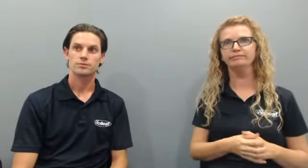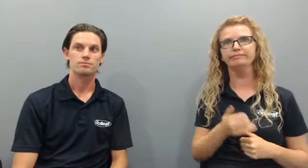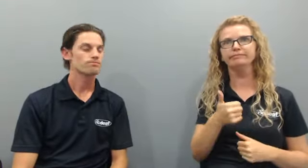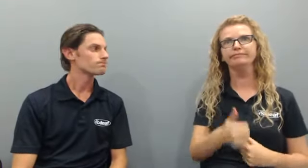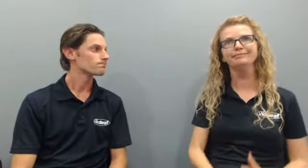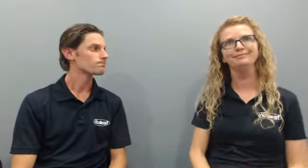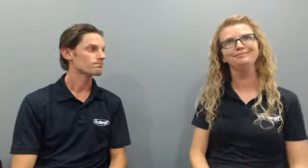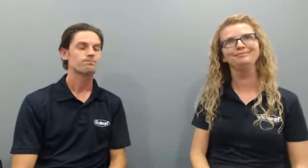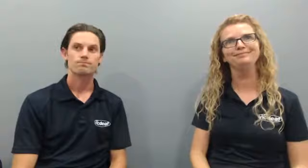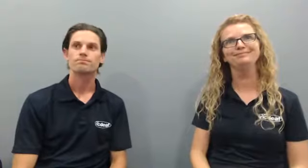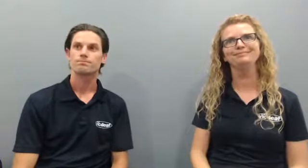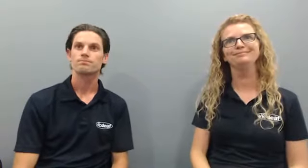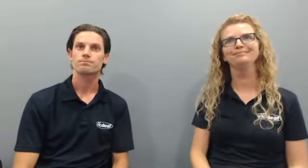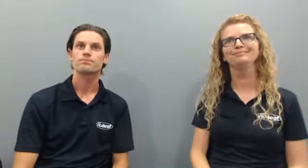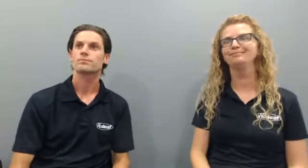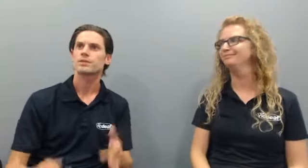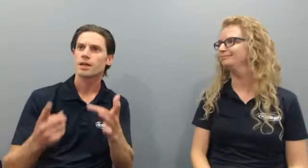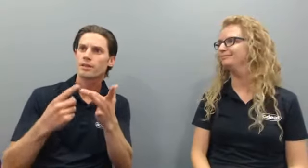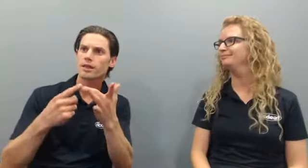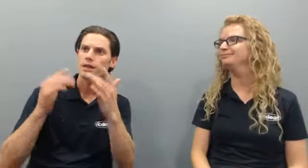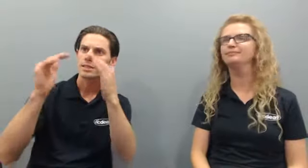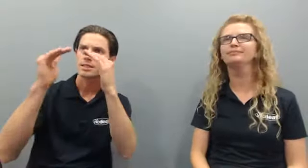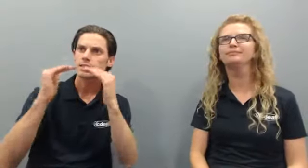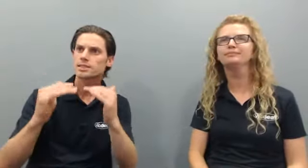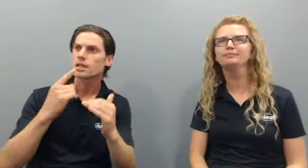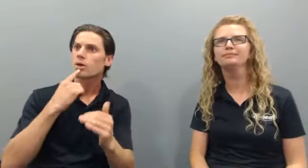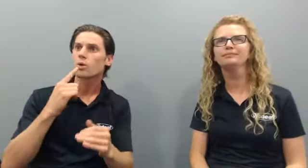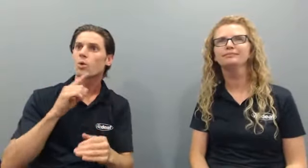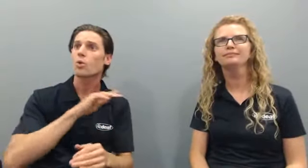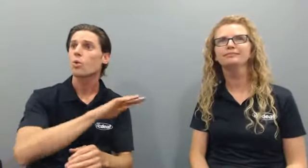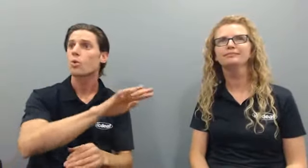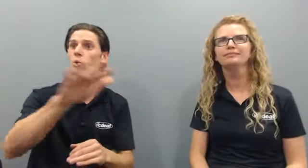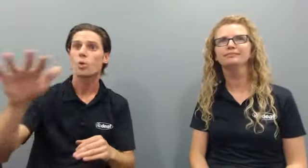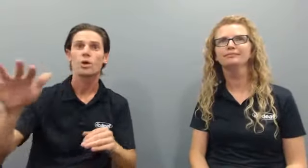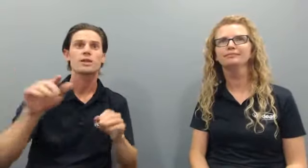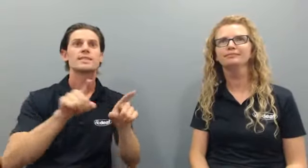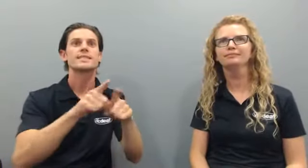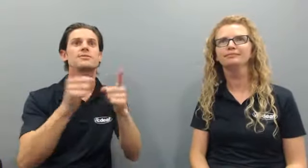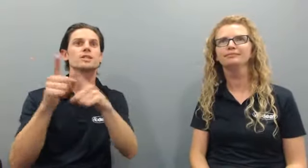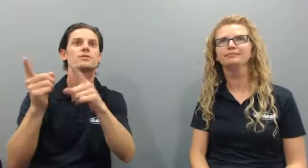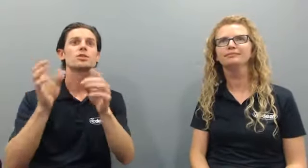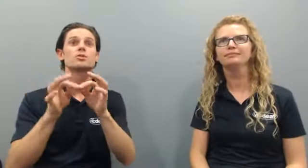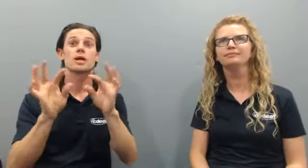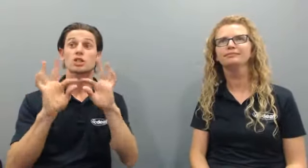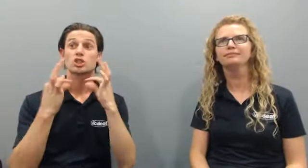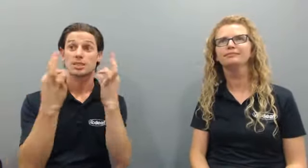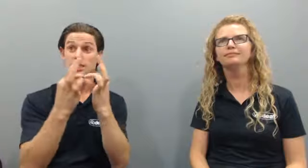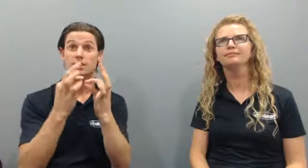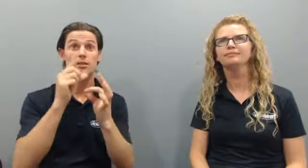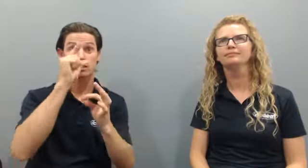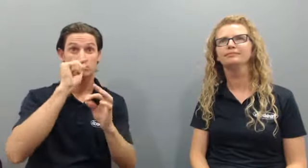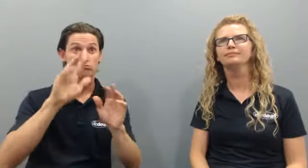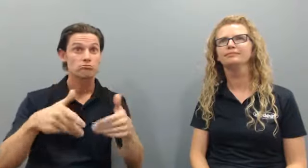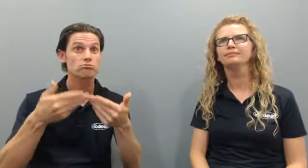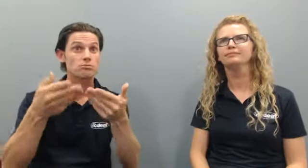topped up in your interpreting funds to ensure you can still access health services. Another question, are all different interpreting